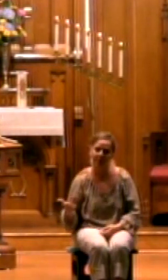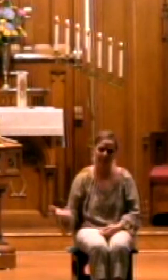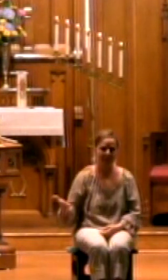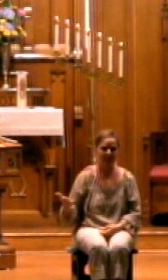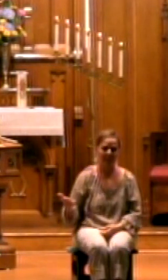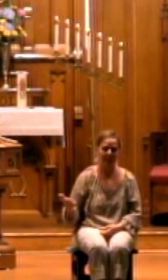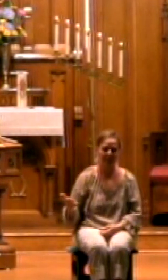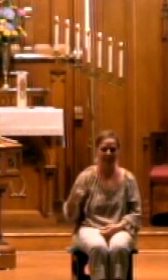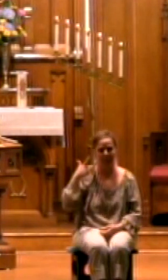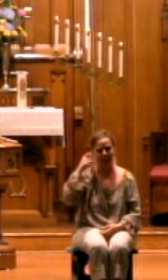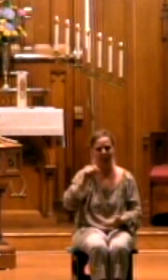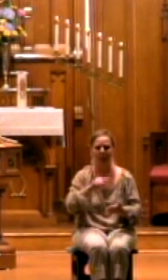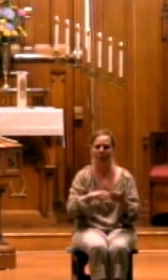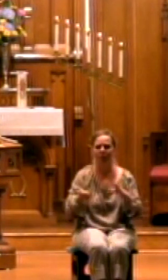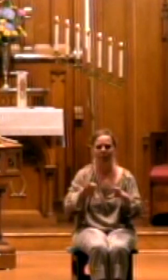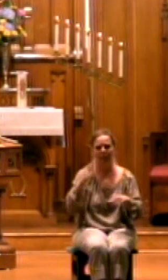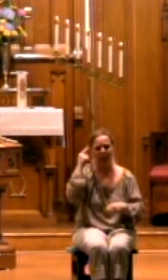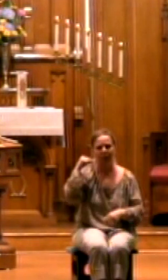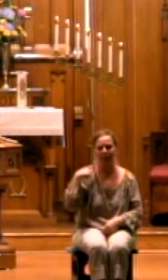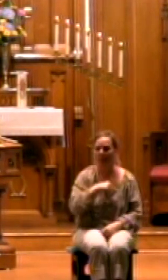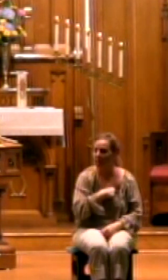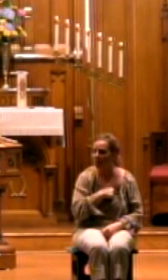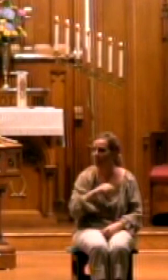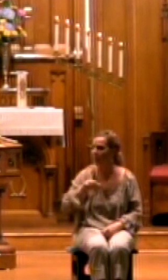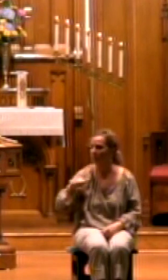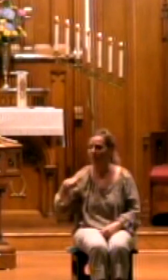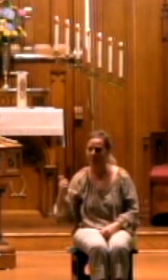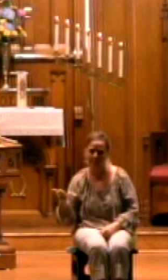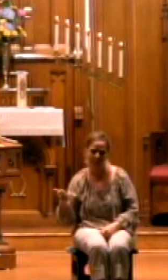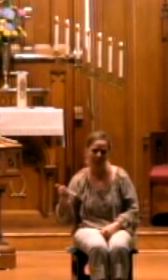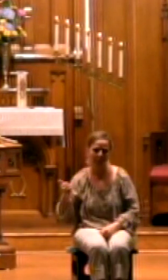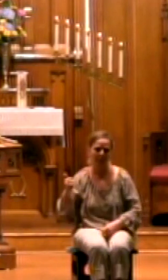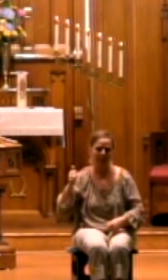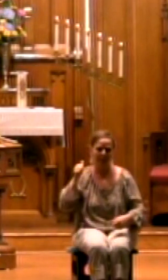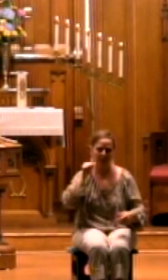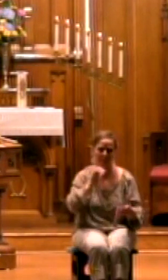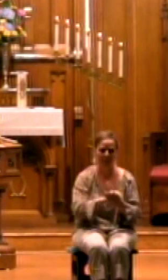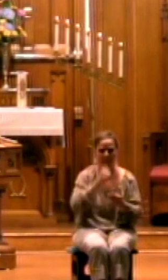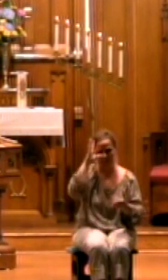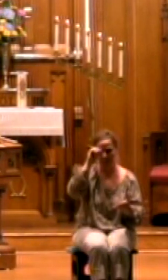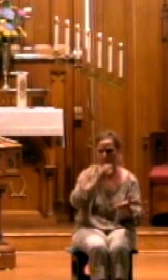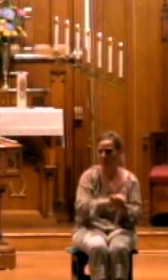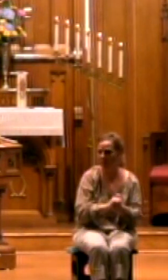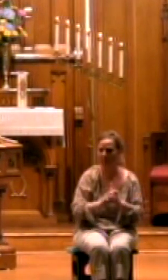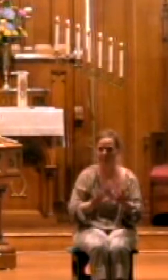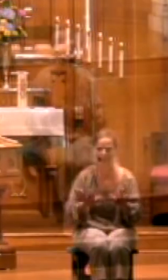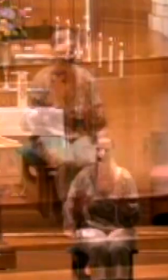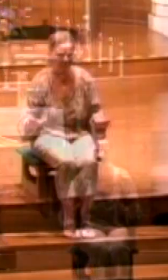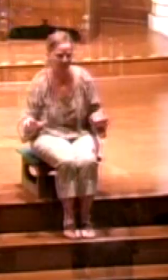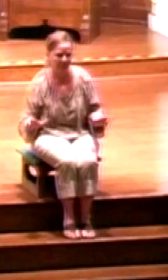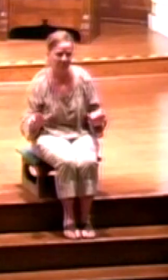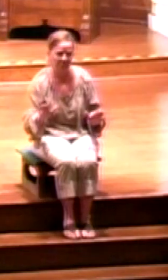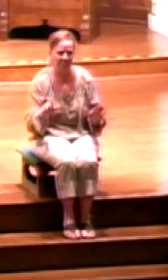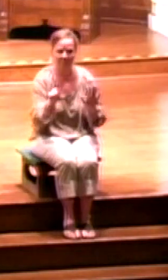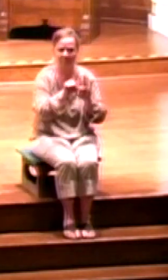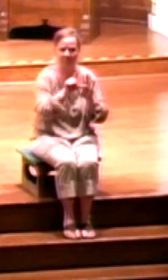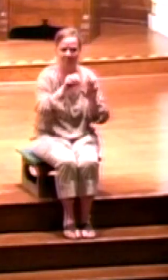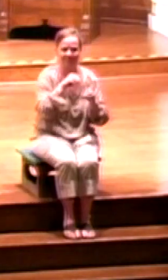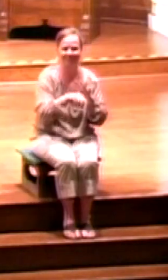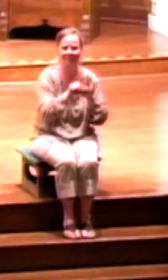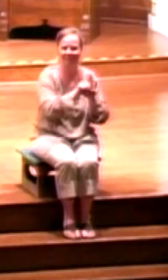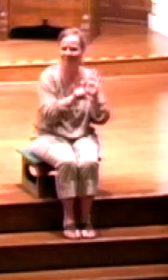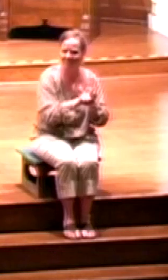can do for us. We love others. We love our spouses. We love our children. We maybe even love our in-laws,